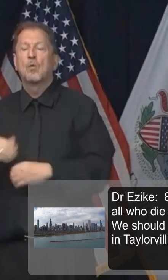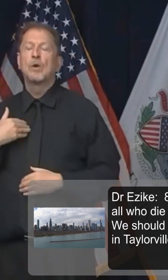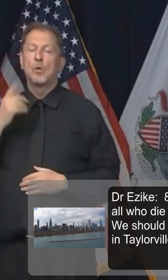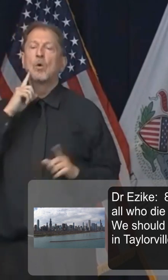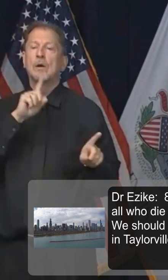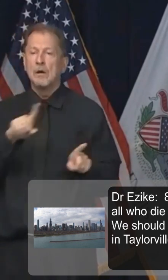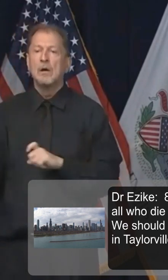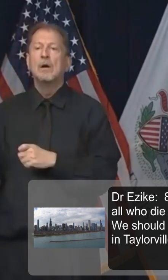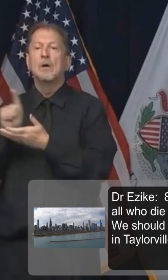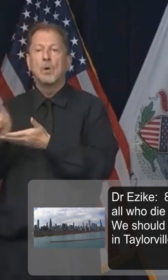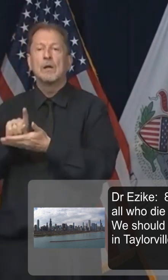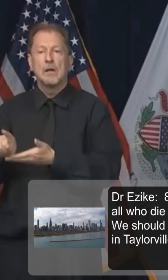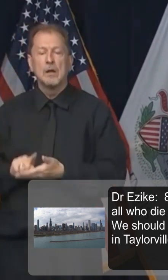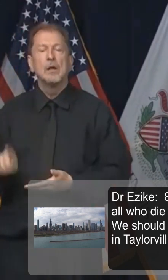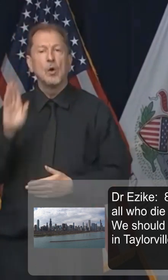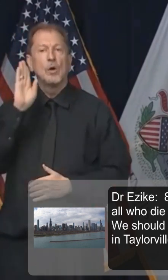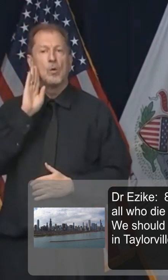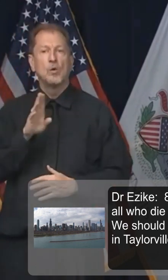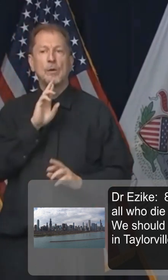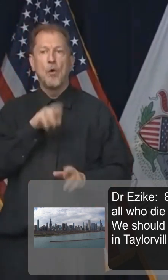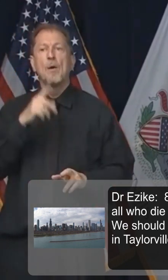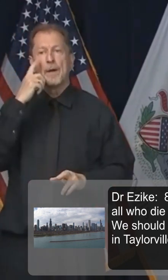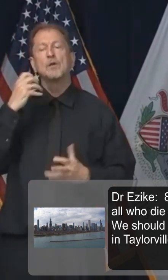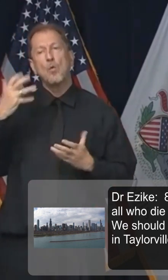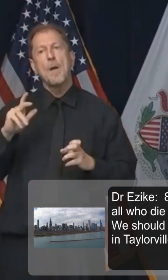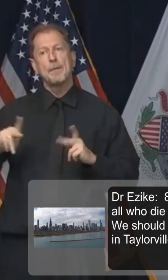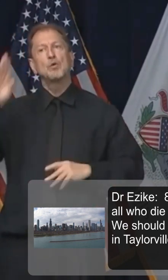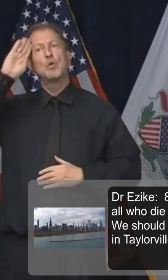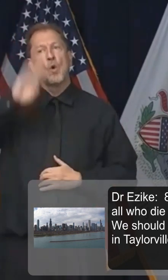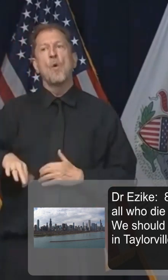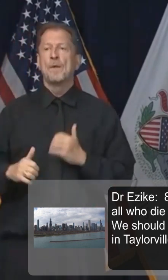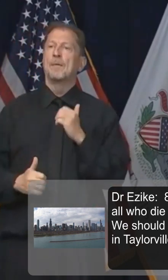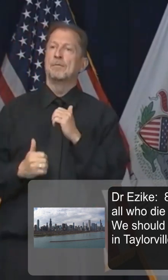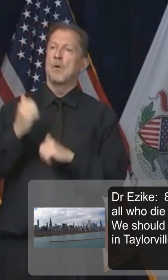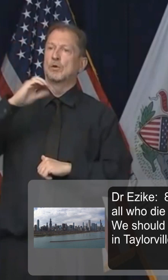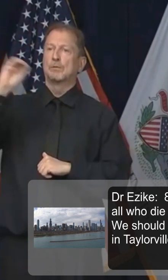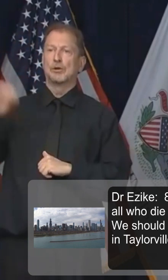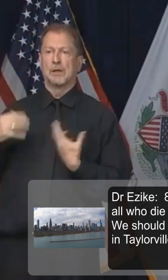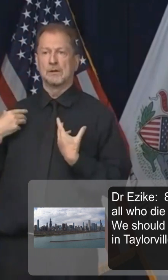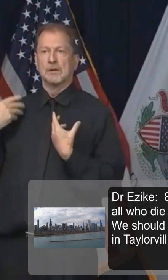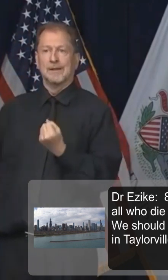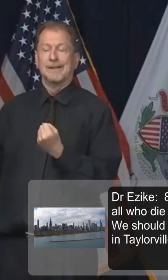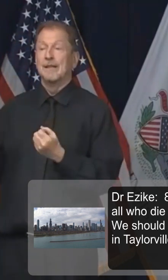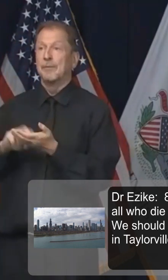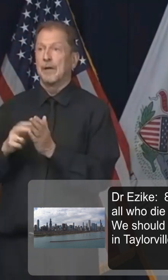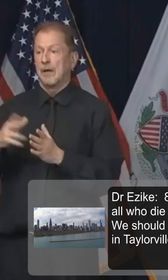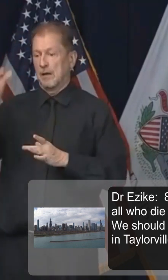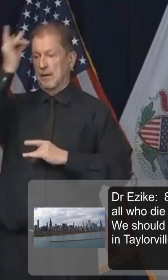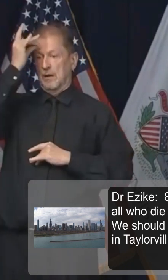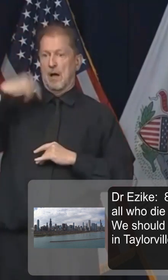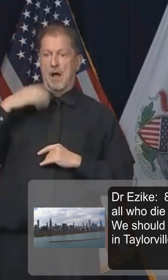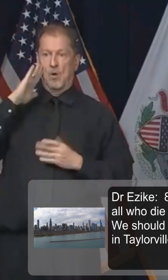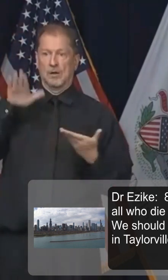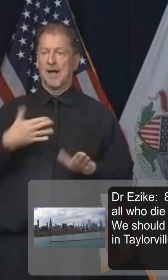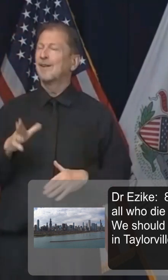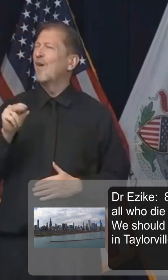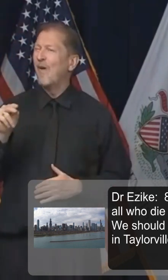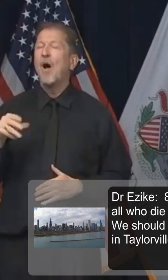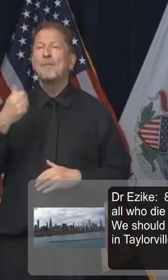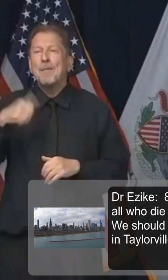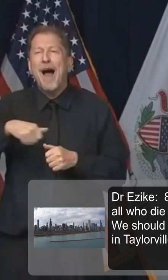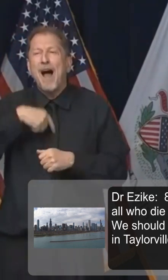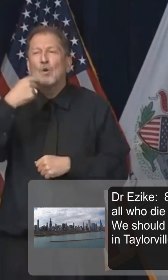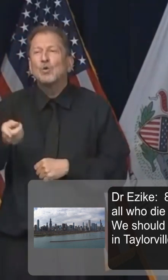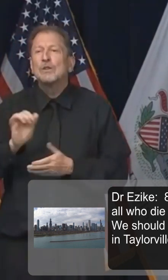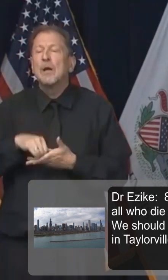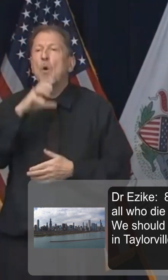weekly, and we'll continue to report, because we do need to people to have that hope and know that it's not a death sentence. And again, remember, we had a couple in their 70s